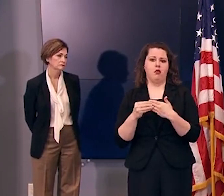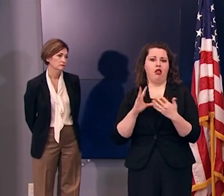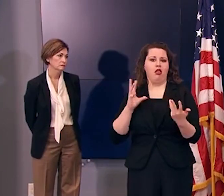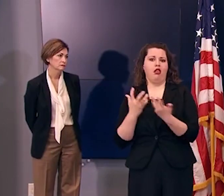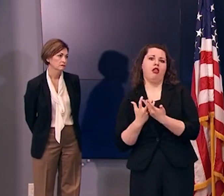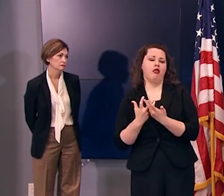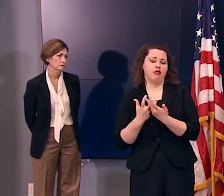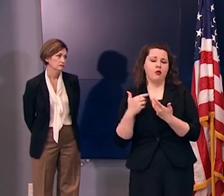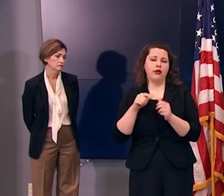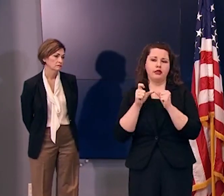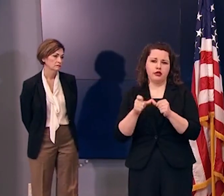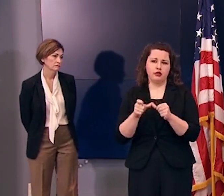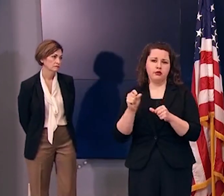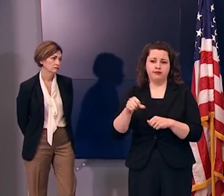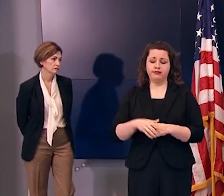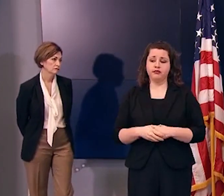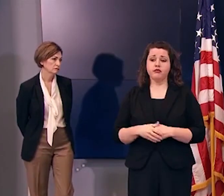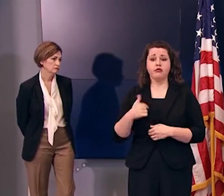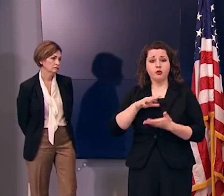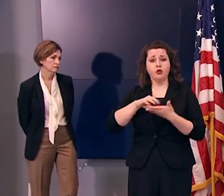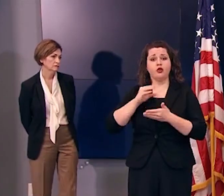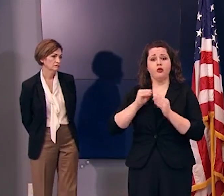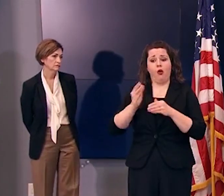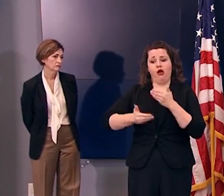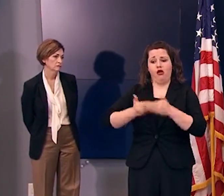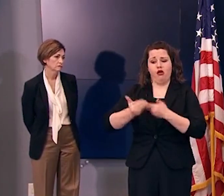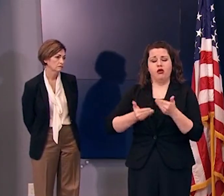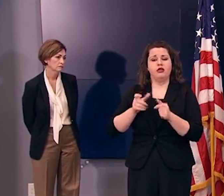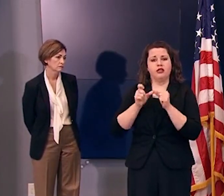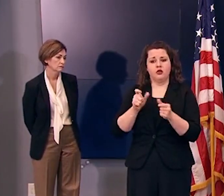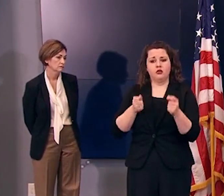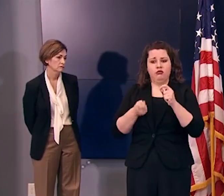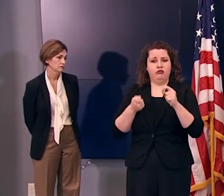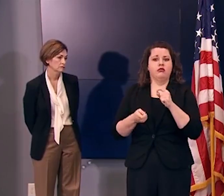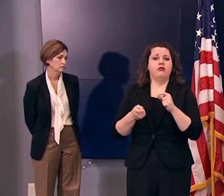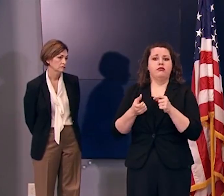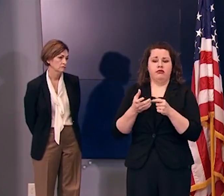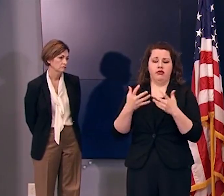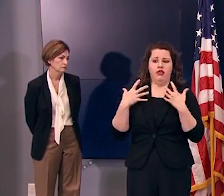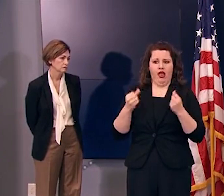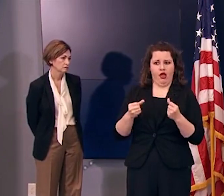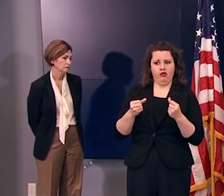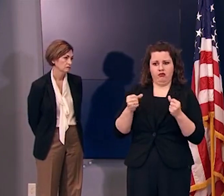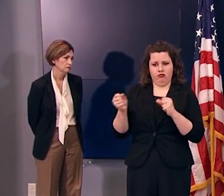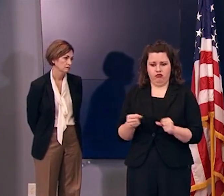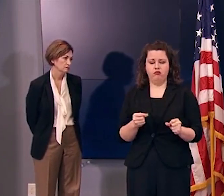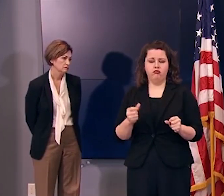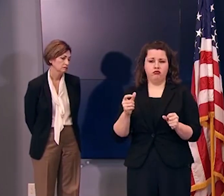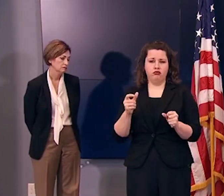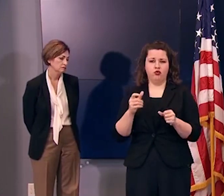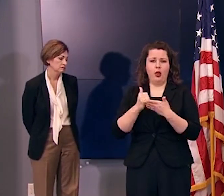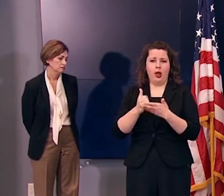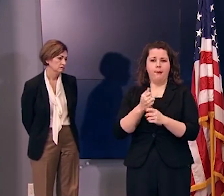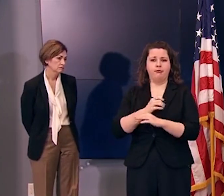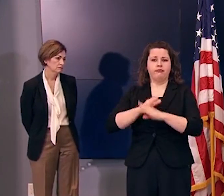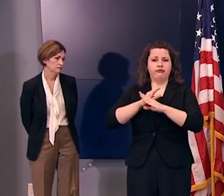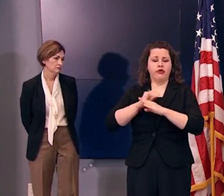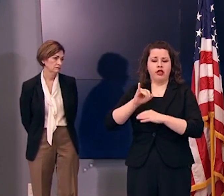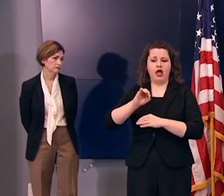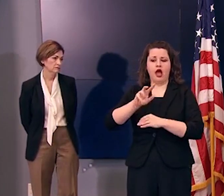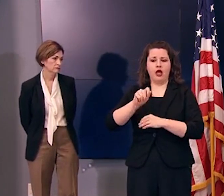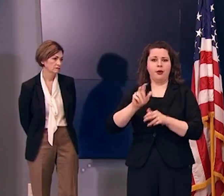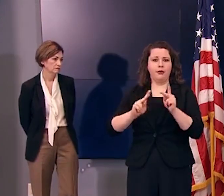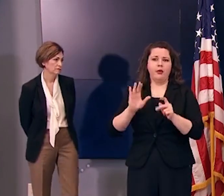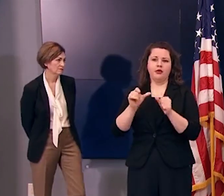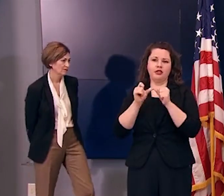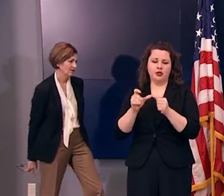to do that. So as we learn more, we'll continue to adjust public health strategies to protect Iowans, and we'll continue to share those strategies